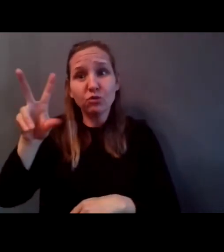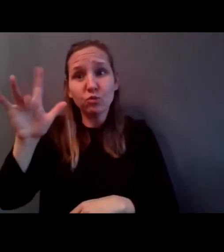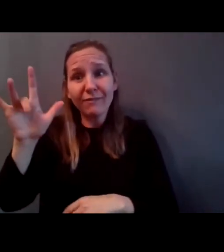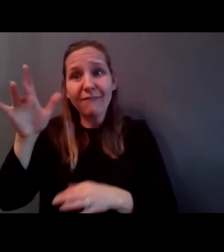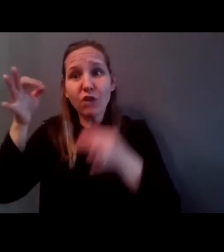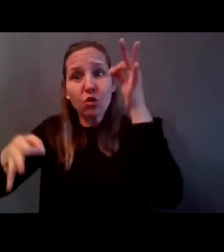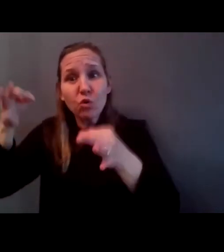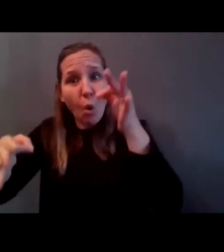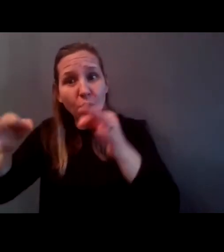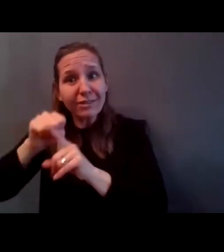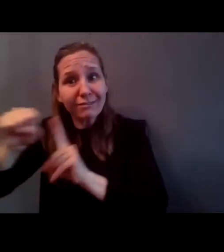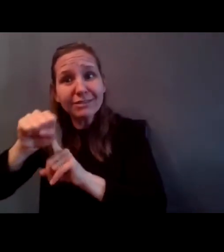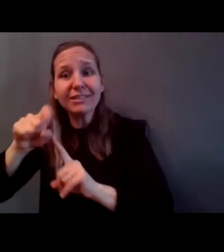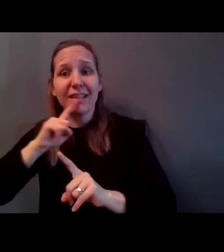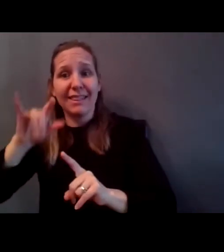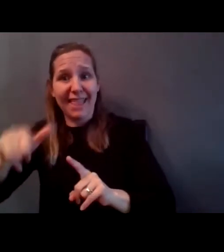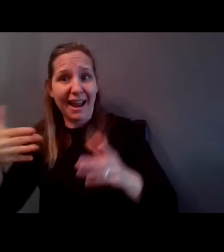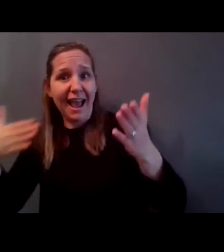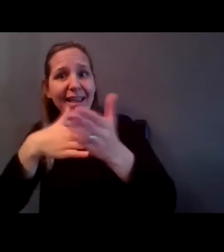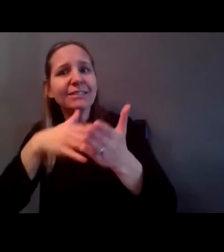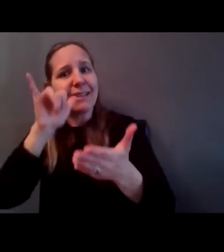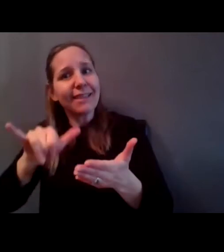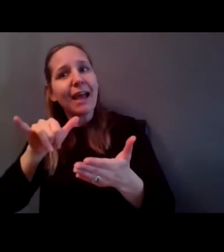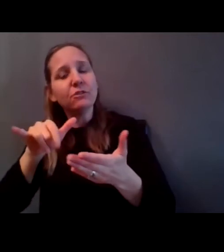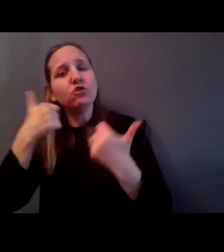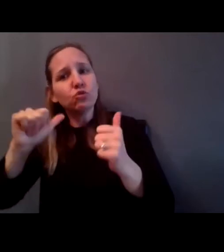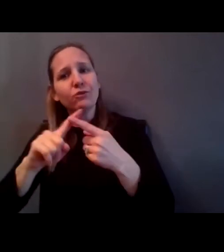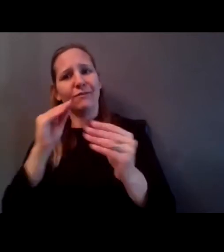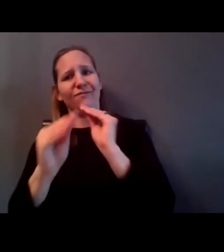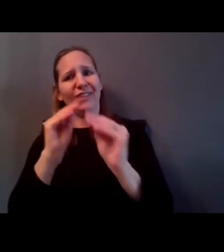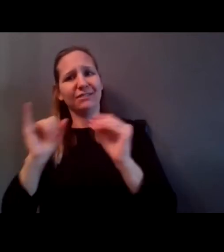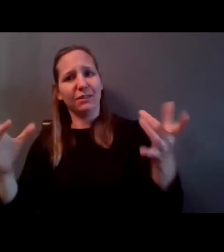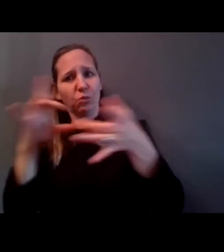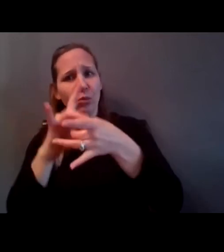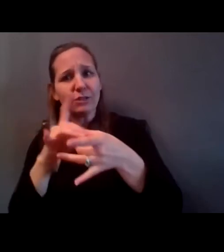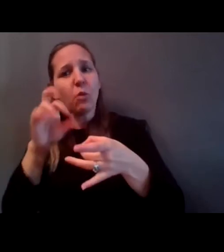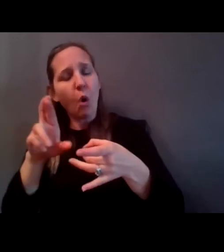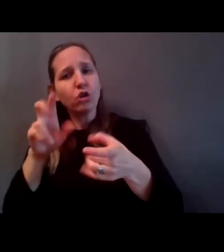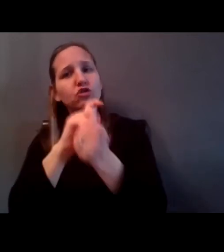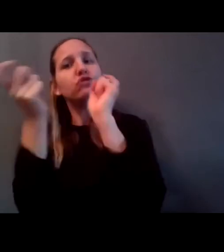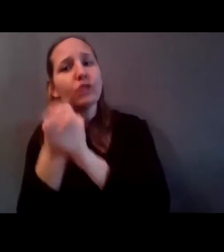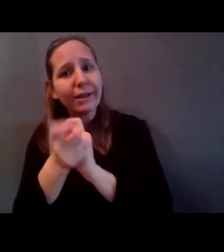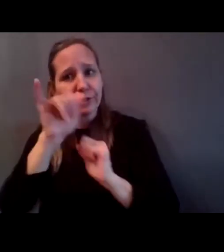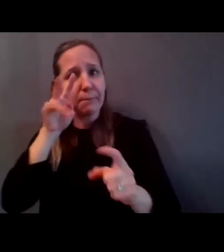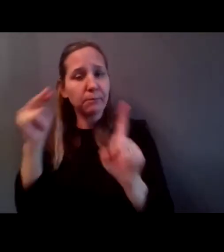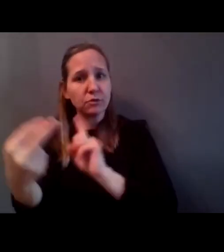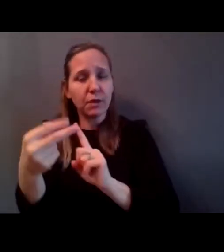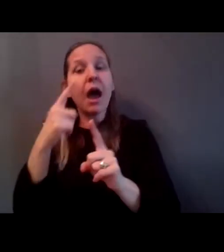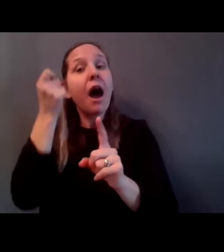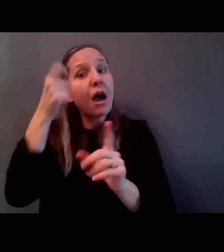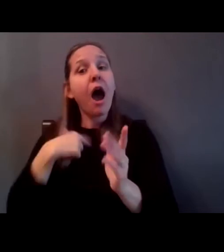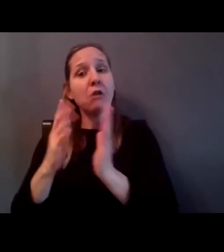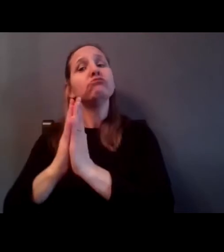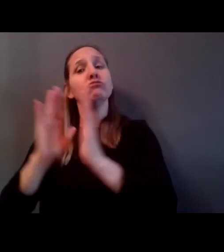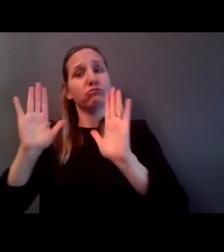that reframe relationships between Crown and First Nations. Although I want to hold my hands in gratitude to the City of